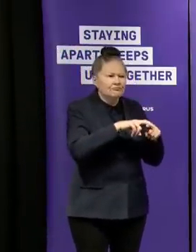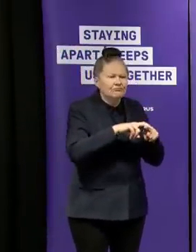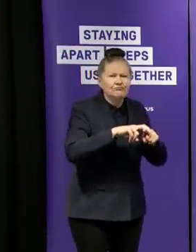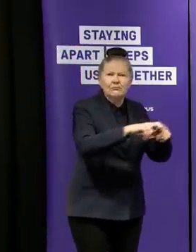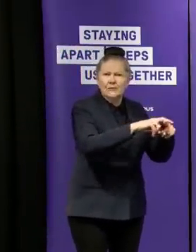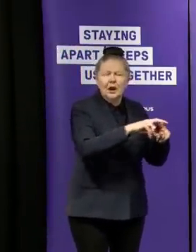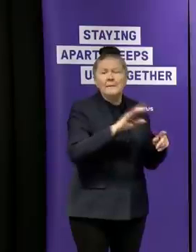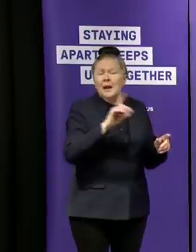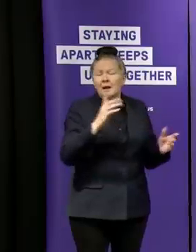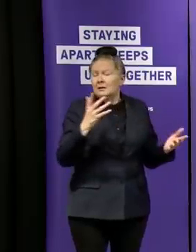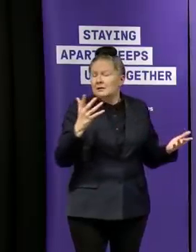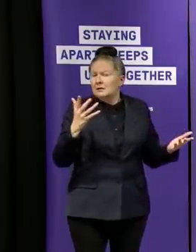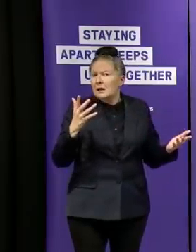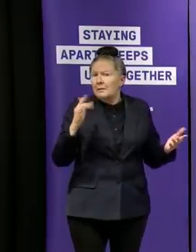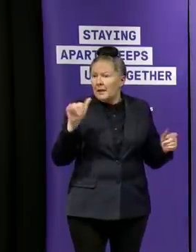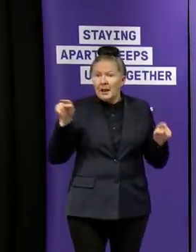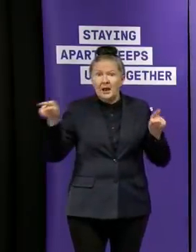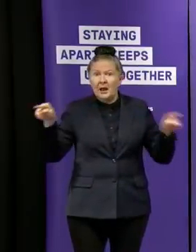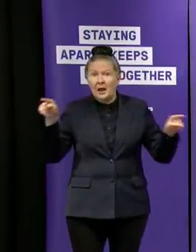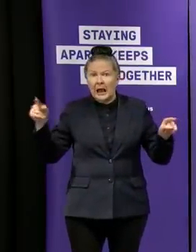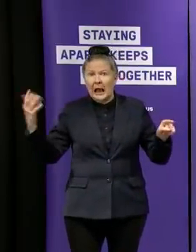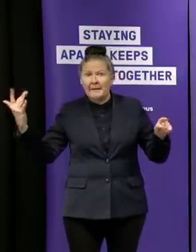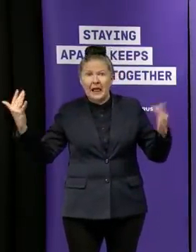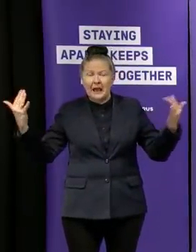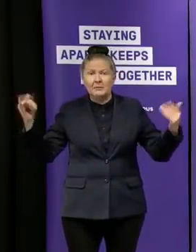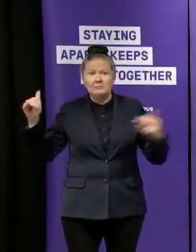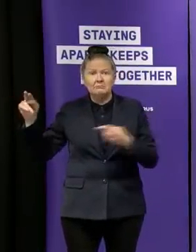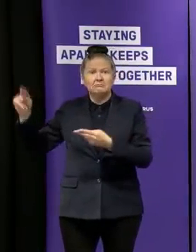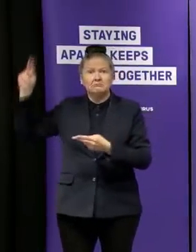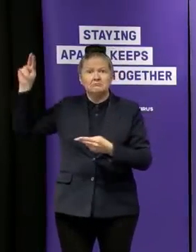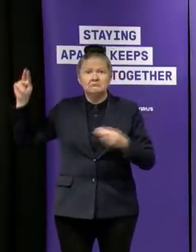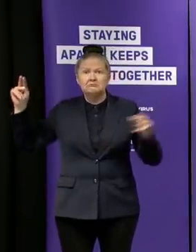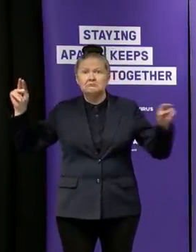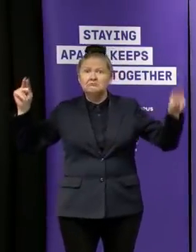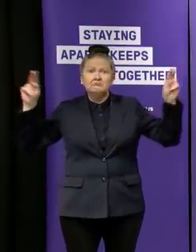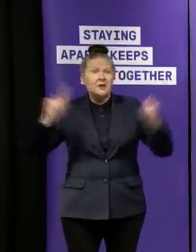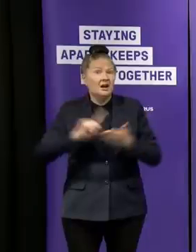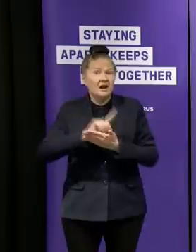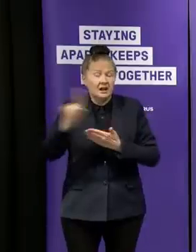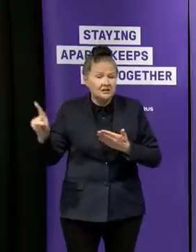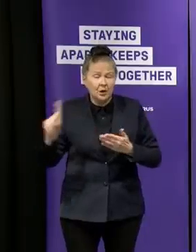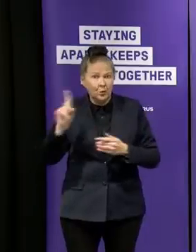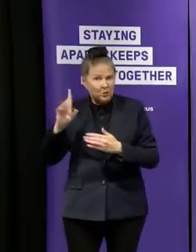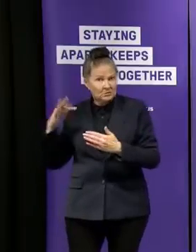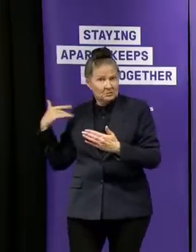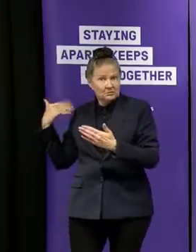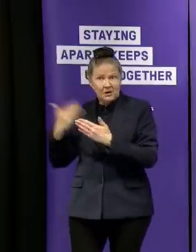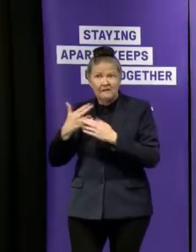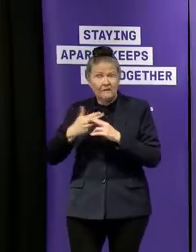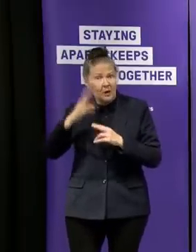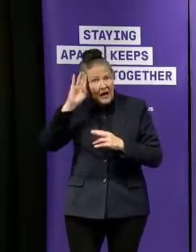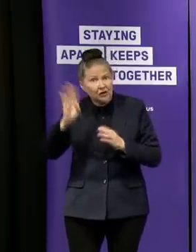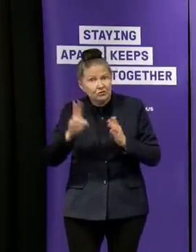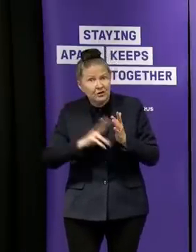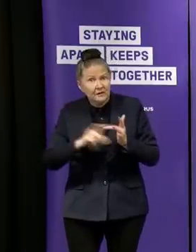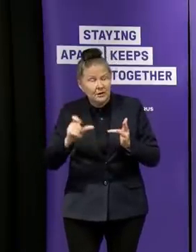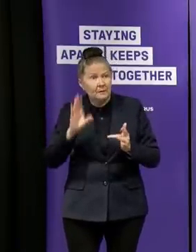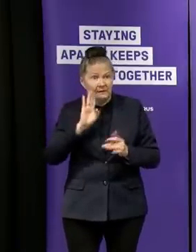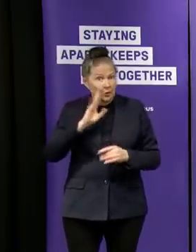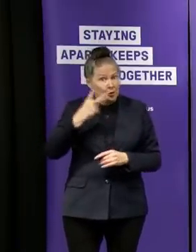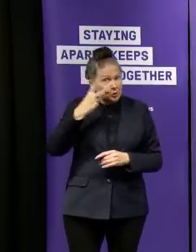But again, what's worked in regional Victoria pretty well. We've gone from 20, now